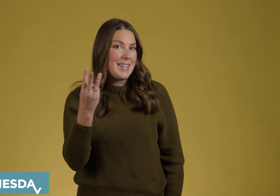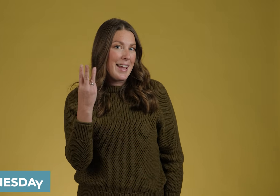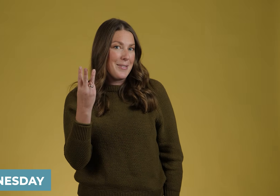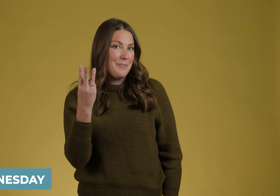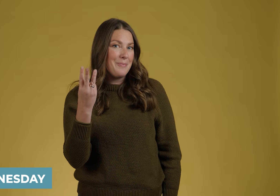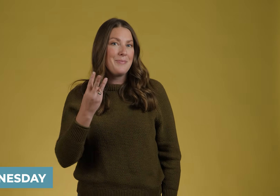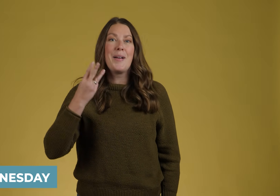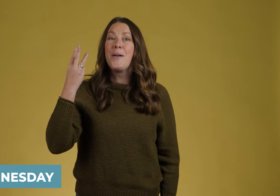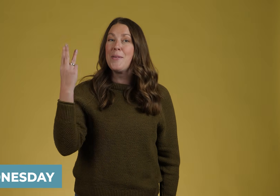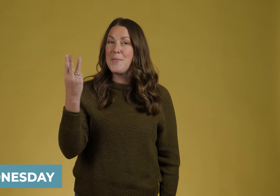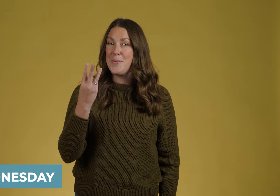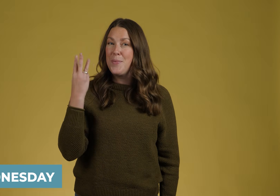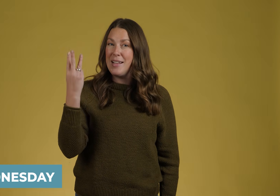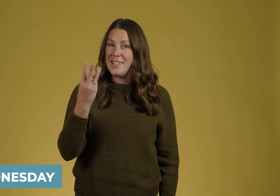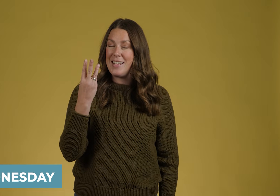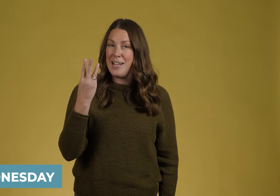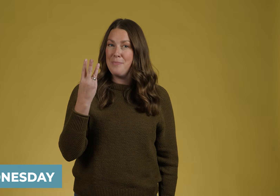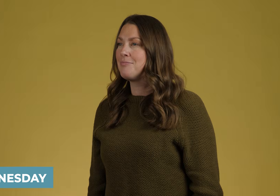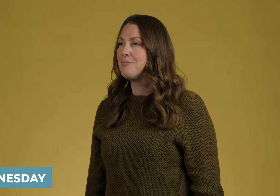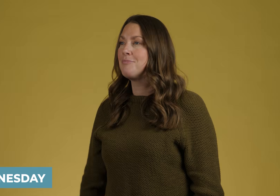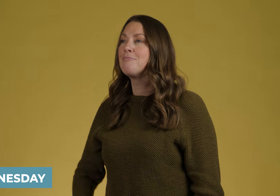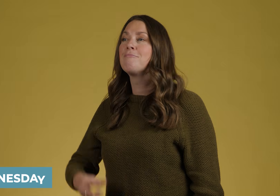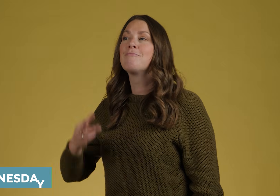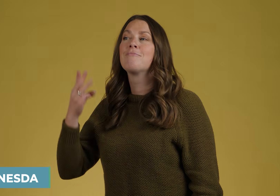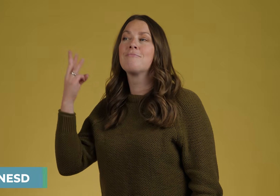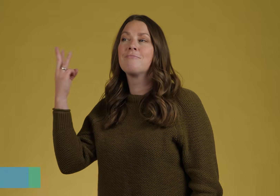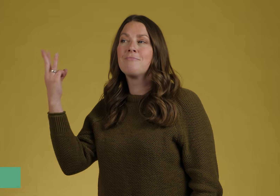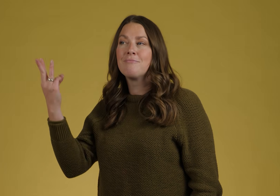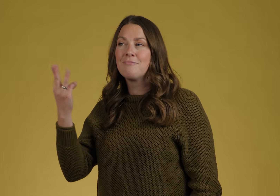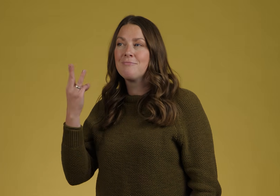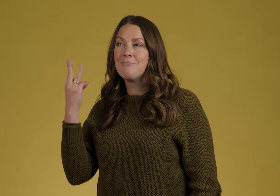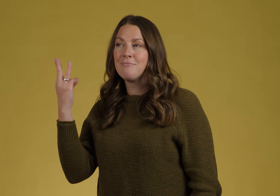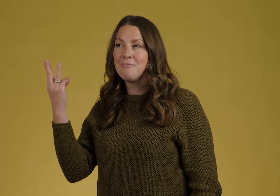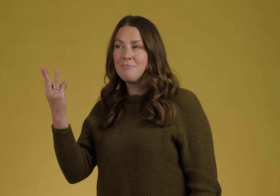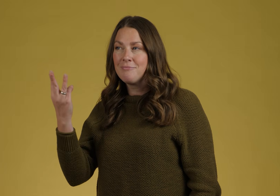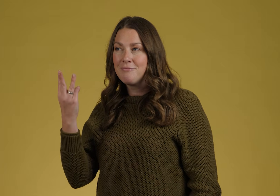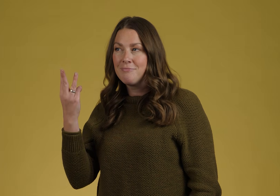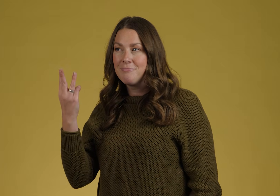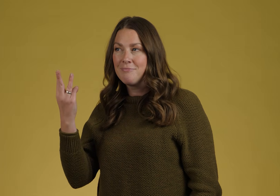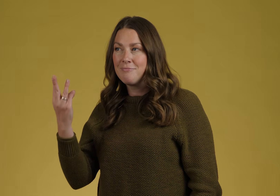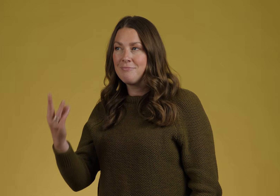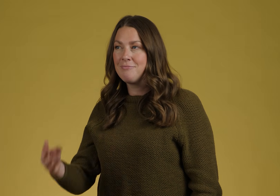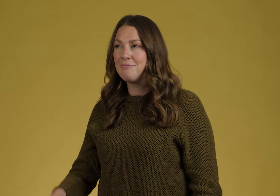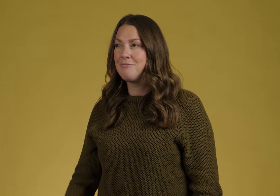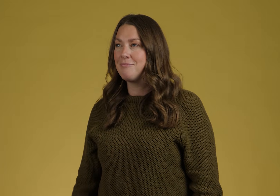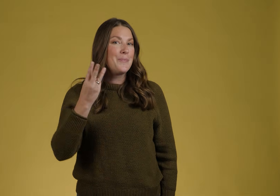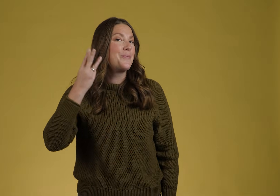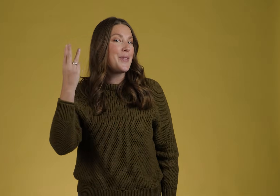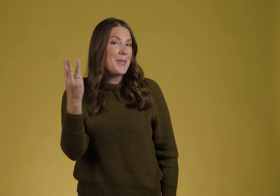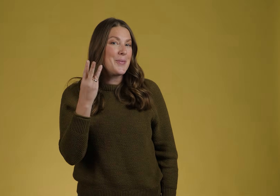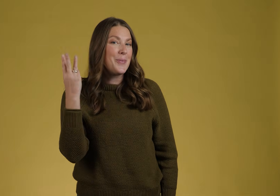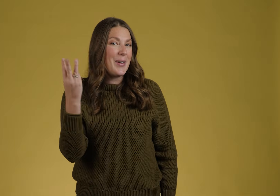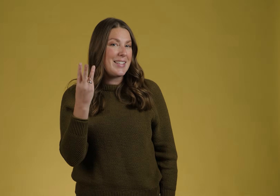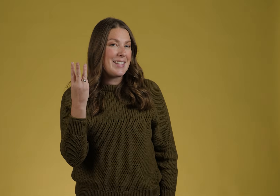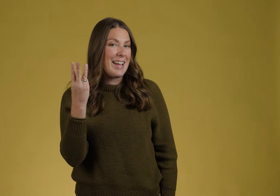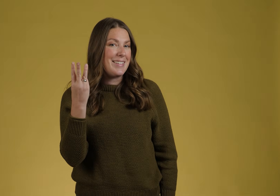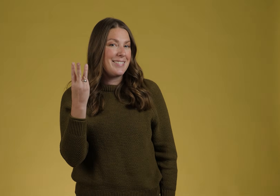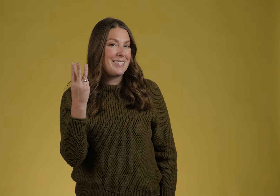Wednesday. Wednesday. You have a W circling around. Wednesday.